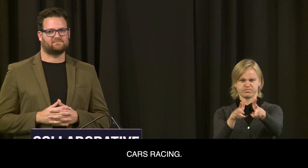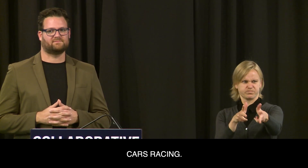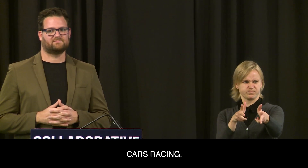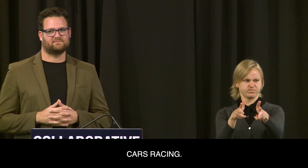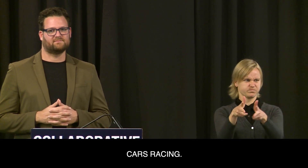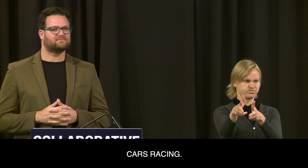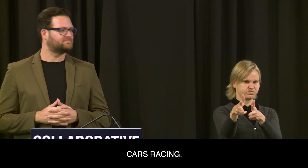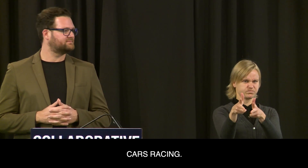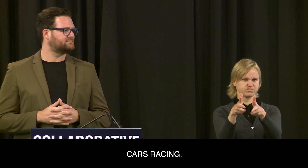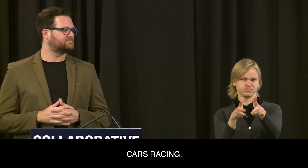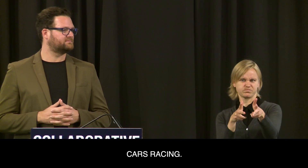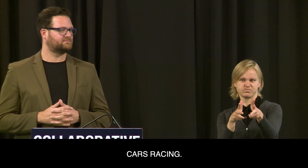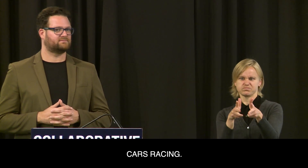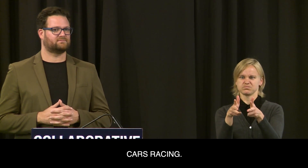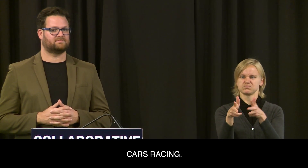cars racing.